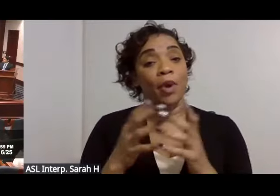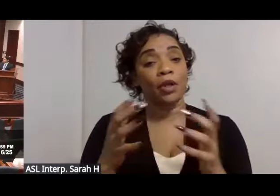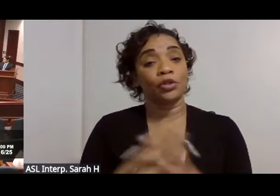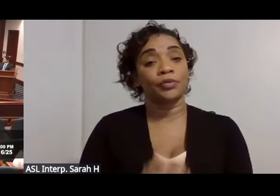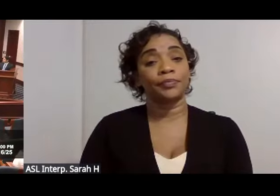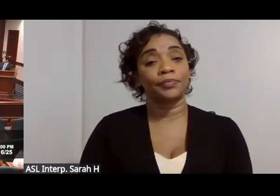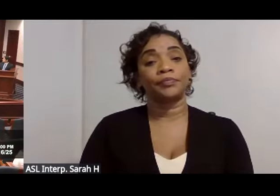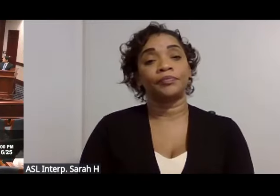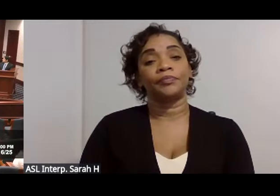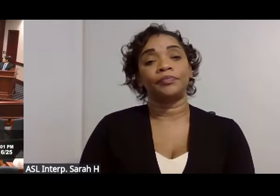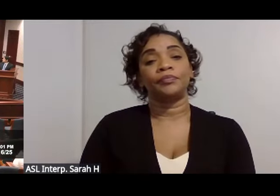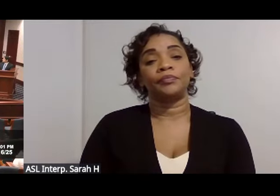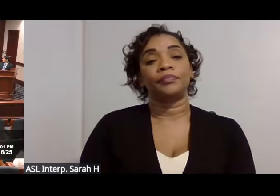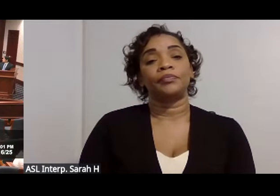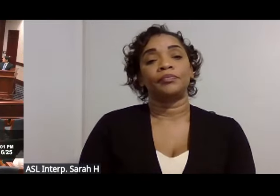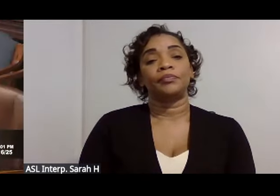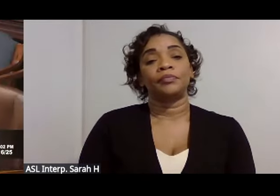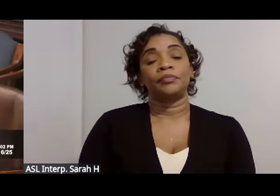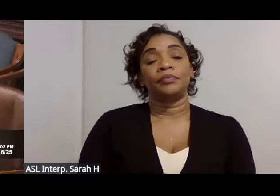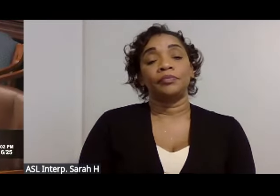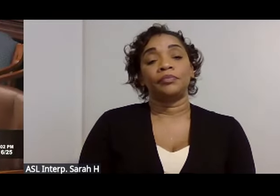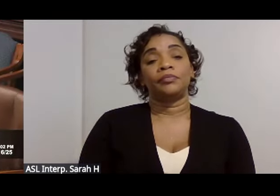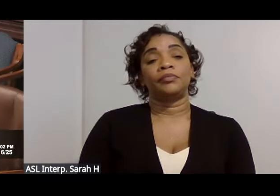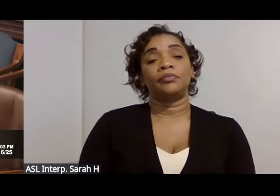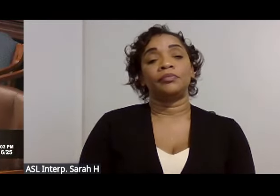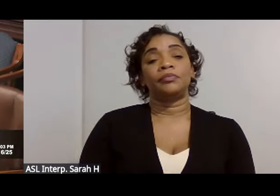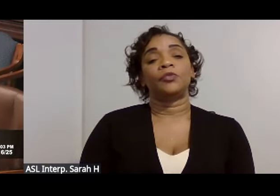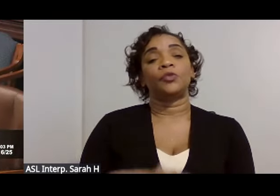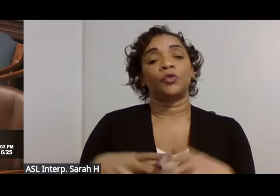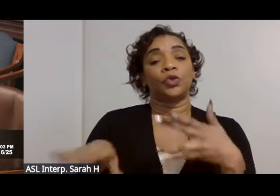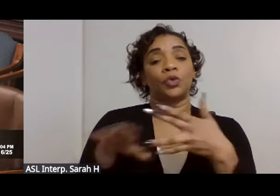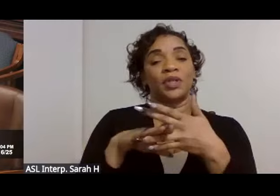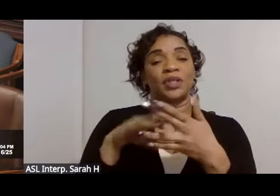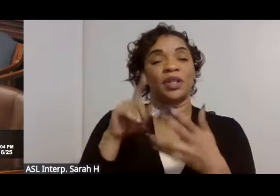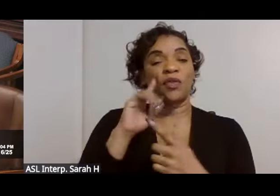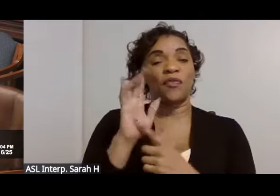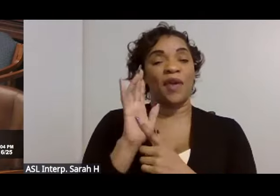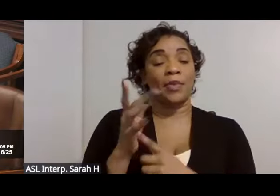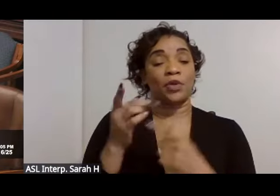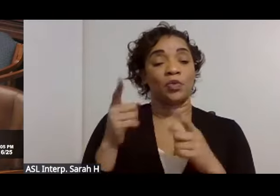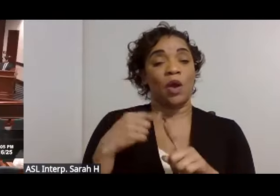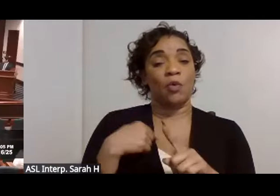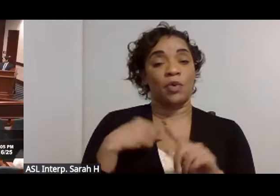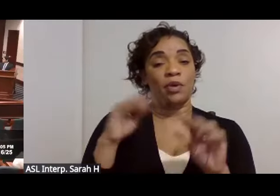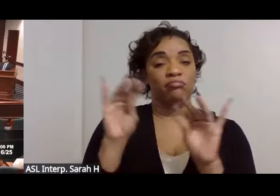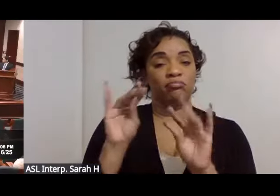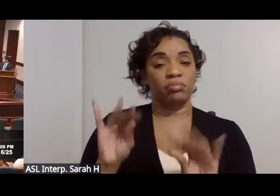we're just going to stand in recess for 5 minutes while we get this done.